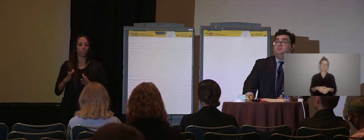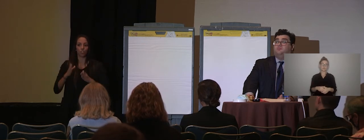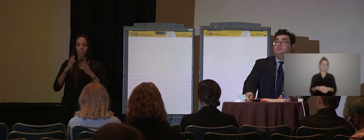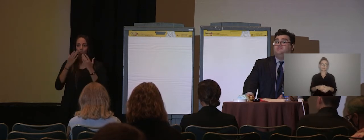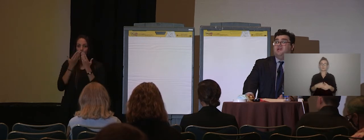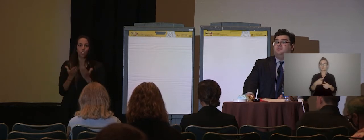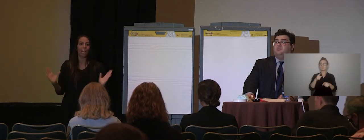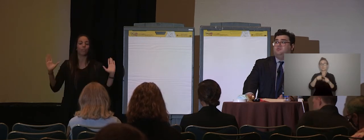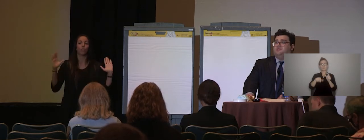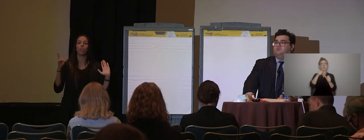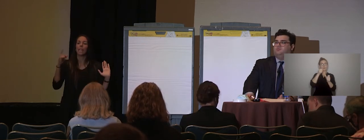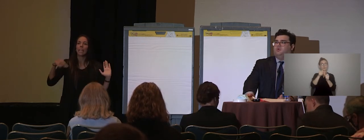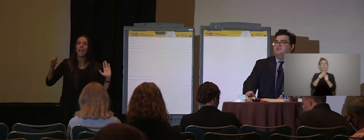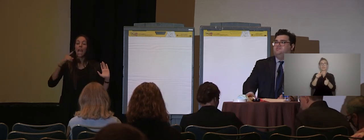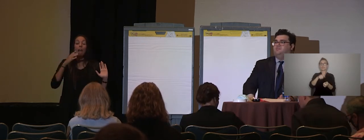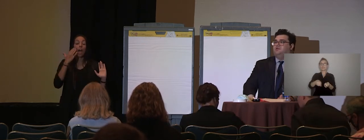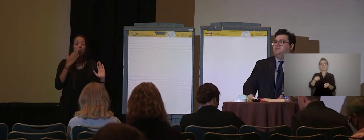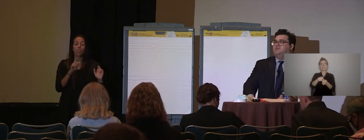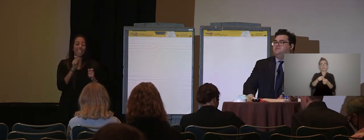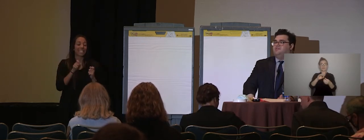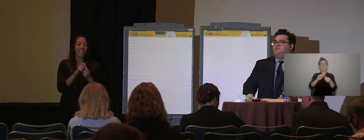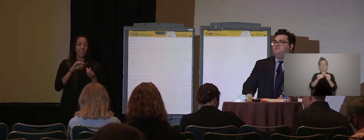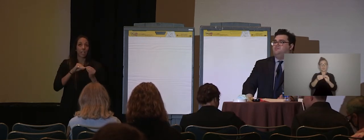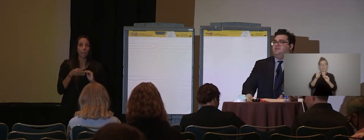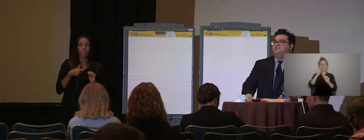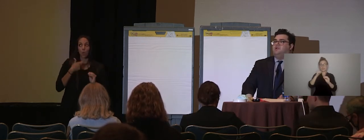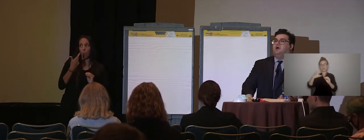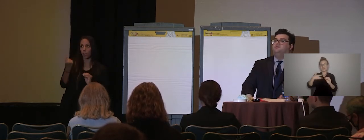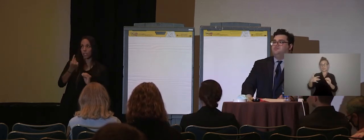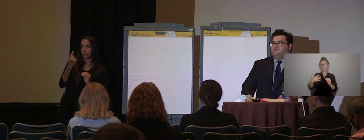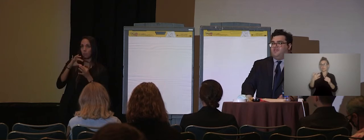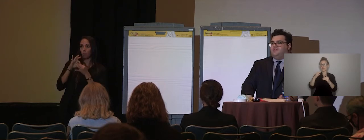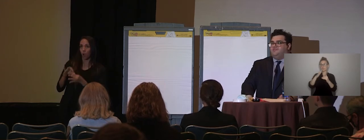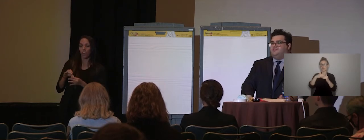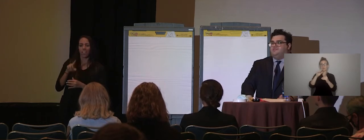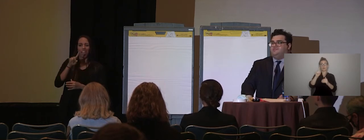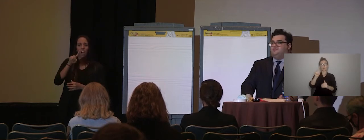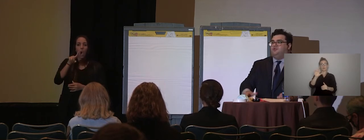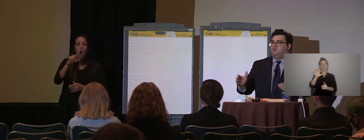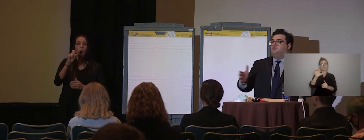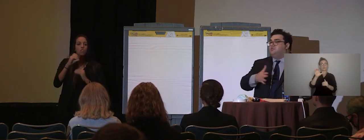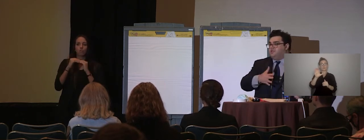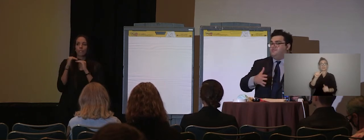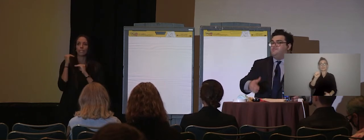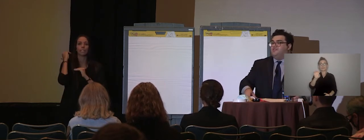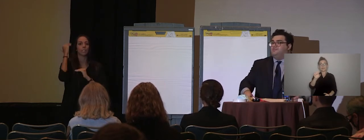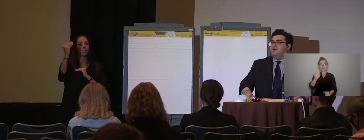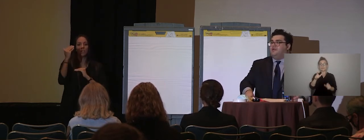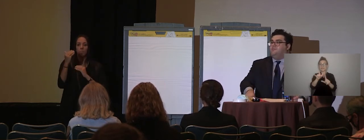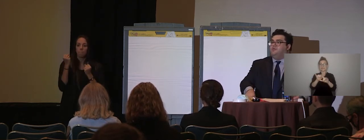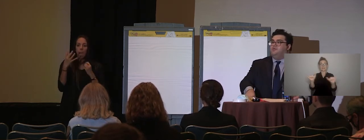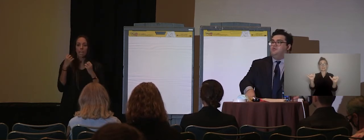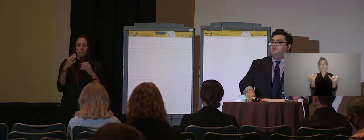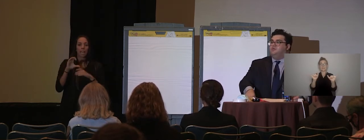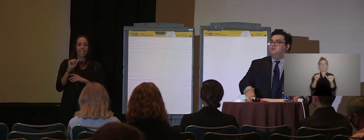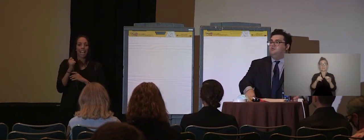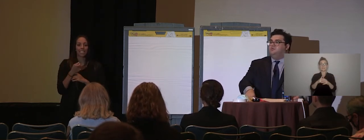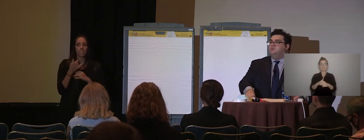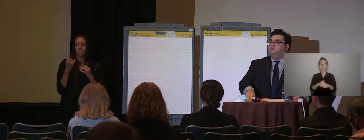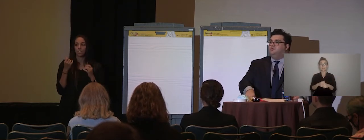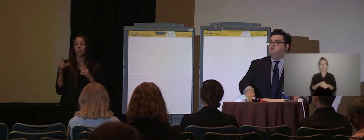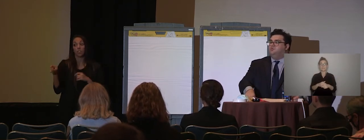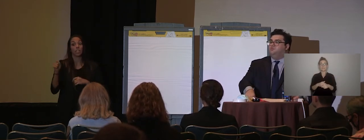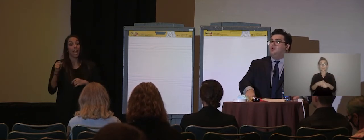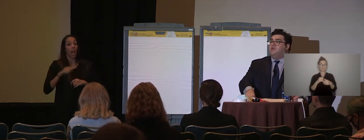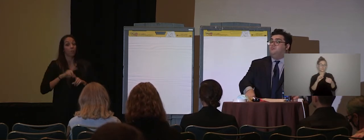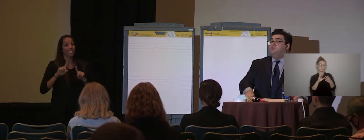I don't remember the exact numbers. I watched something on this. They'll sometimes get hundreds of cases concurrently at the same time. Well, I was in another state at